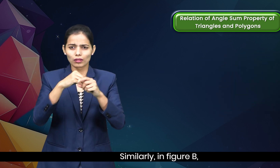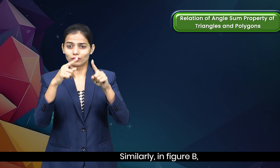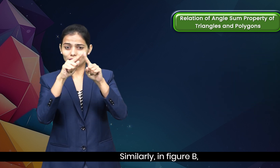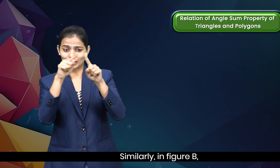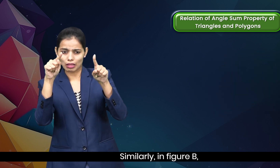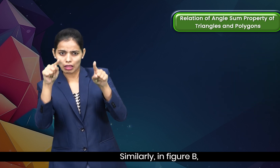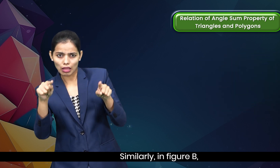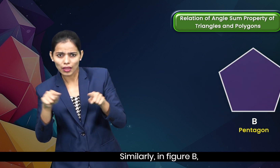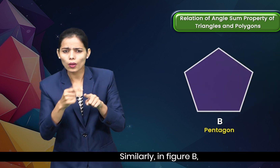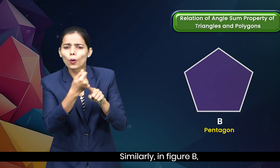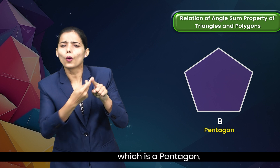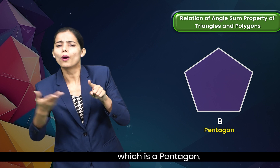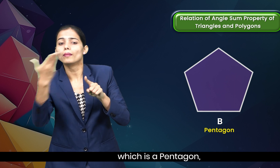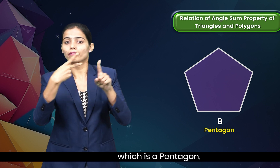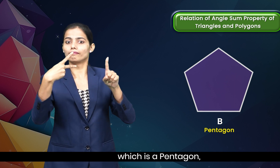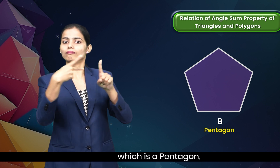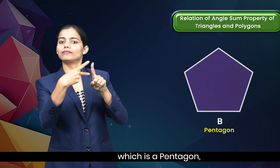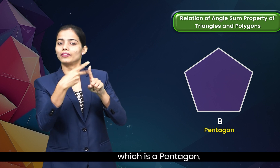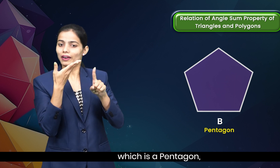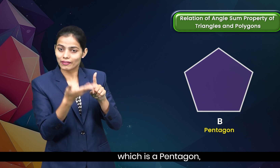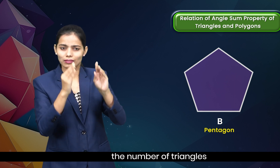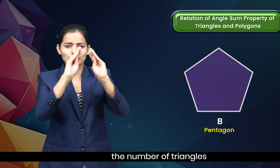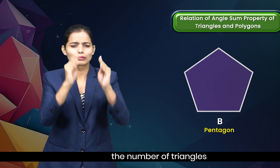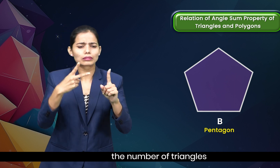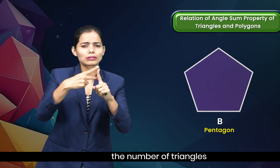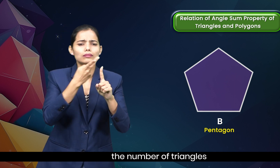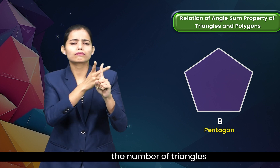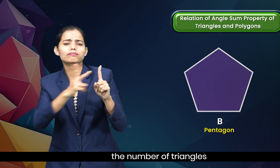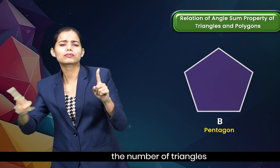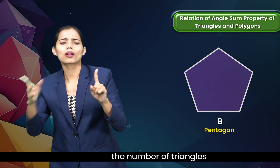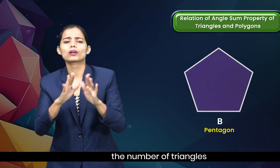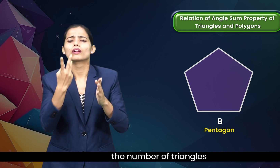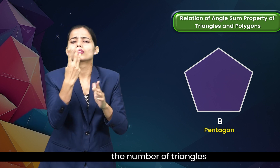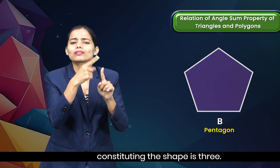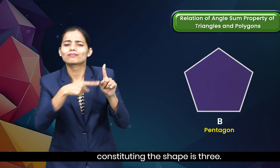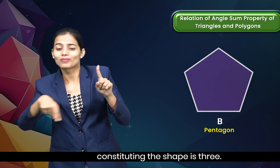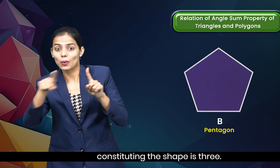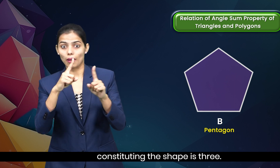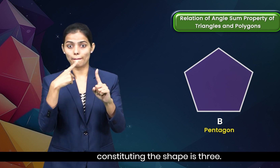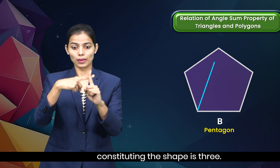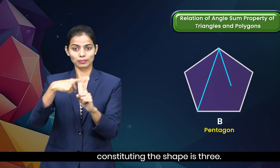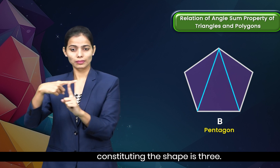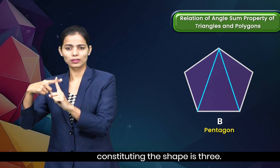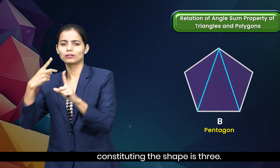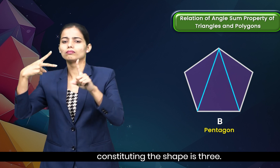Similarly, in figure B, which is a pentagon, the number of triangles constituting the shape is